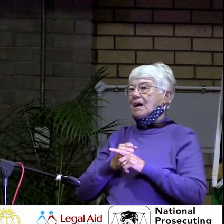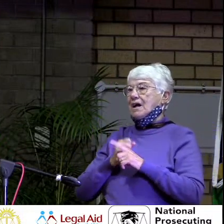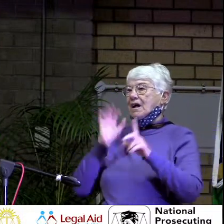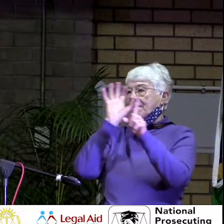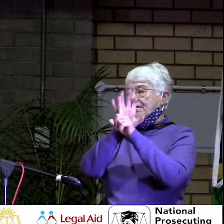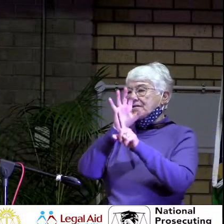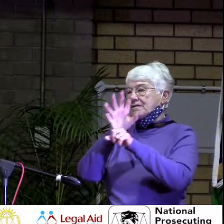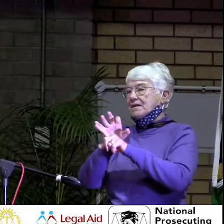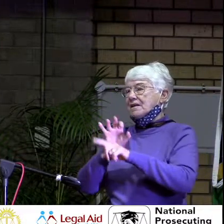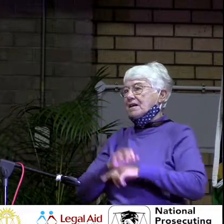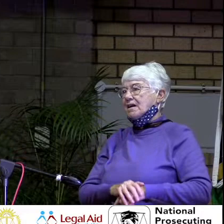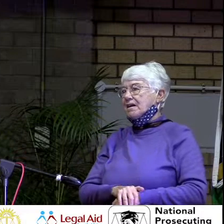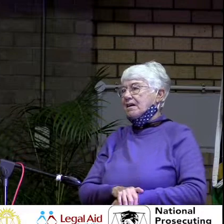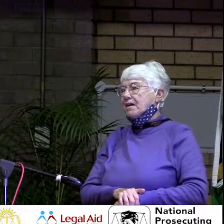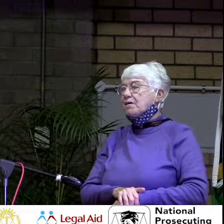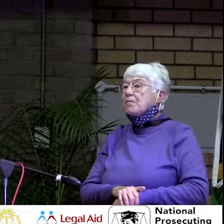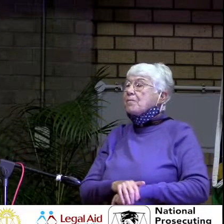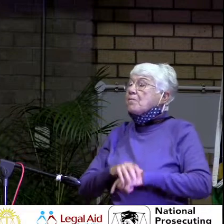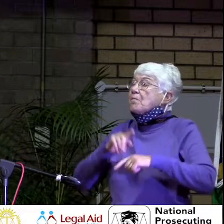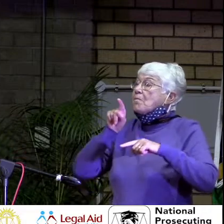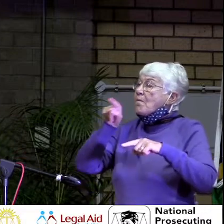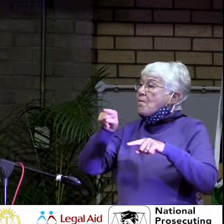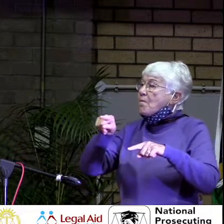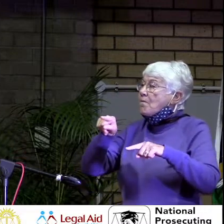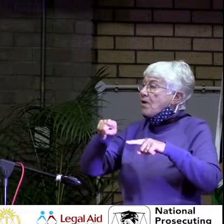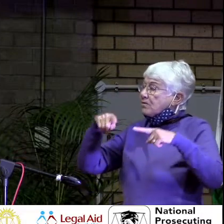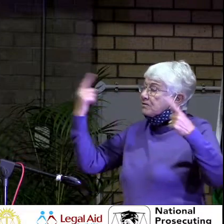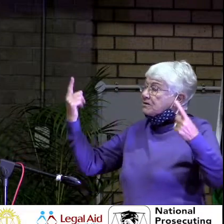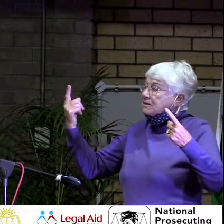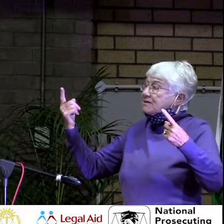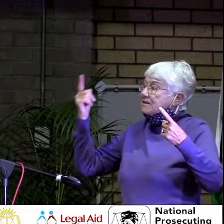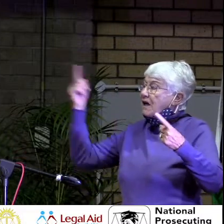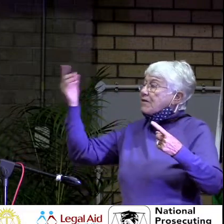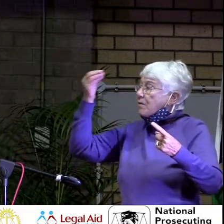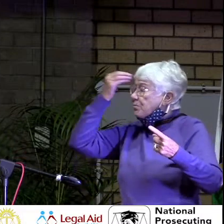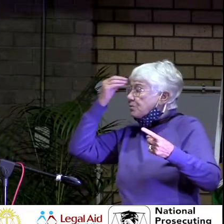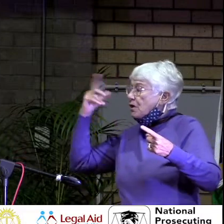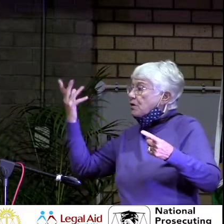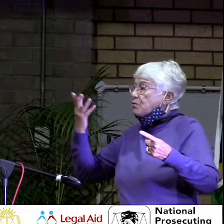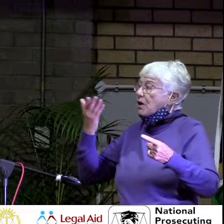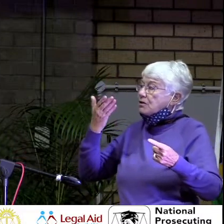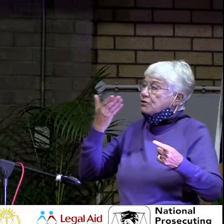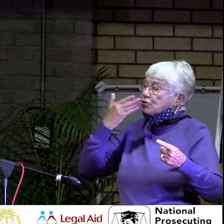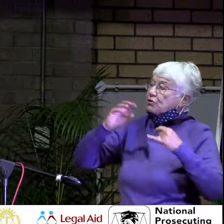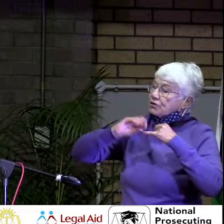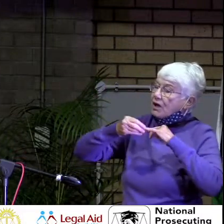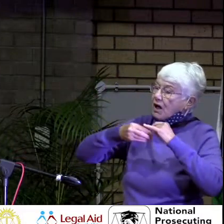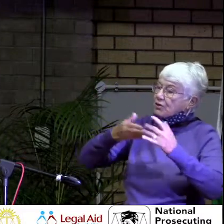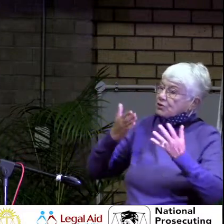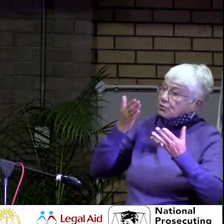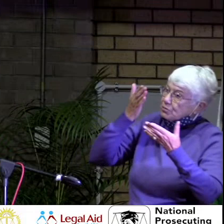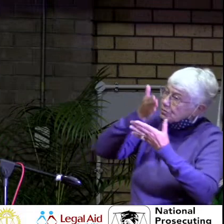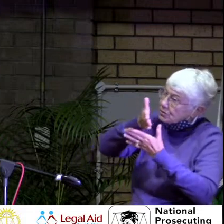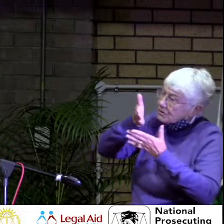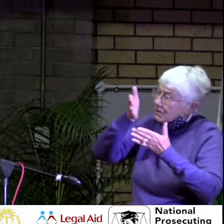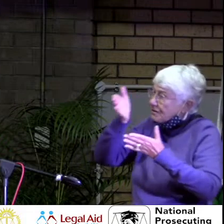femicide. So some of the interventions that we have from the police's side, we have the FCS